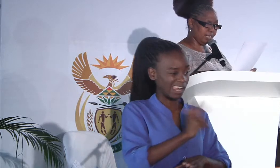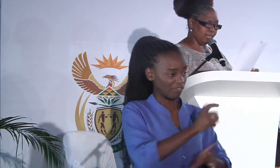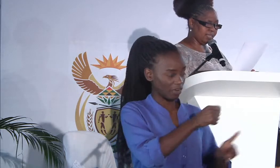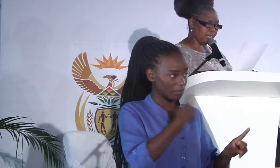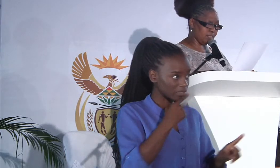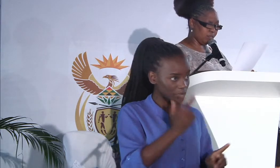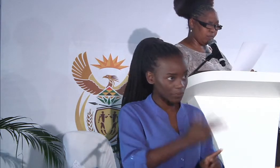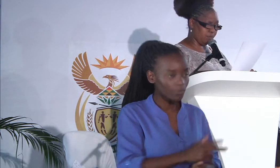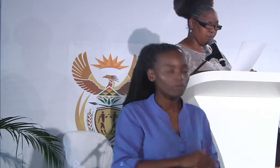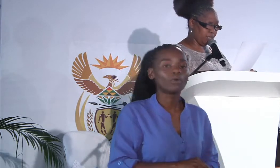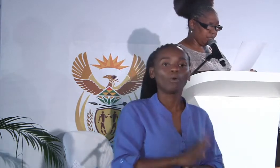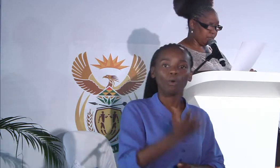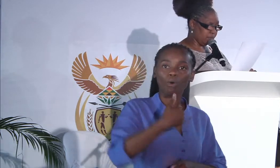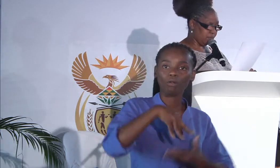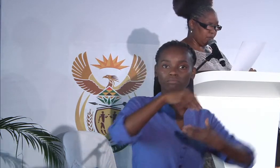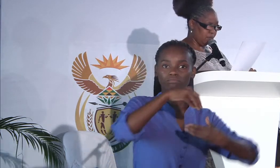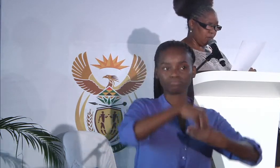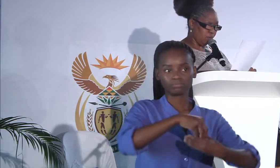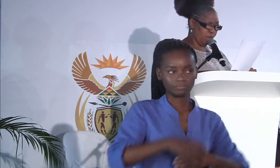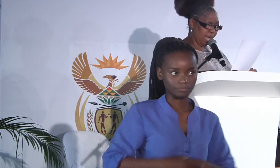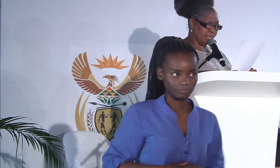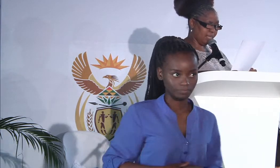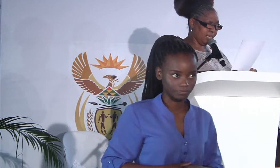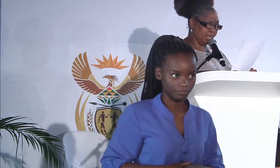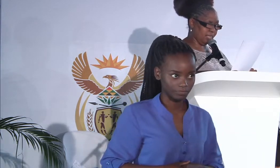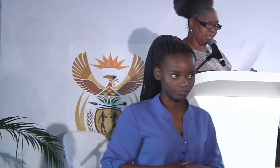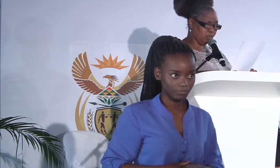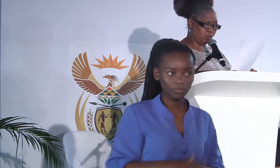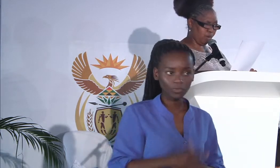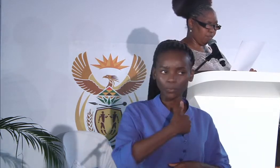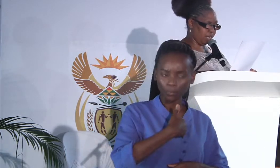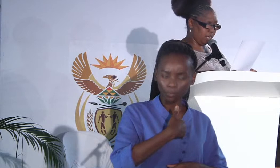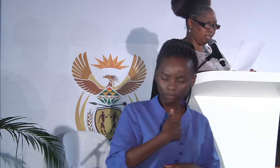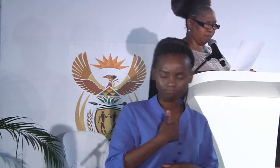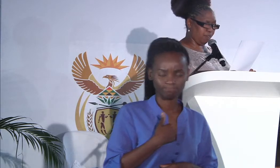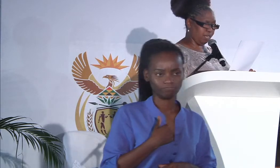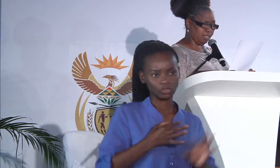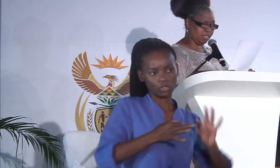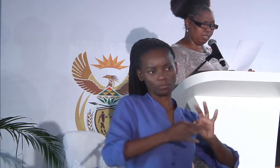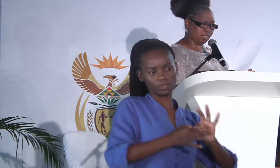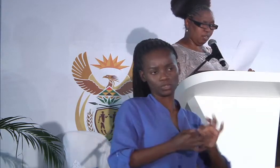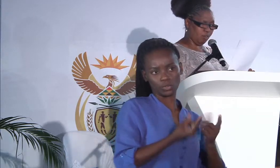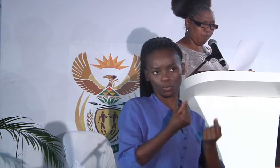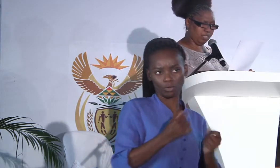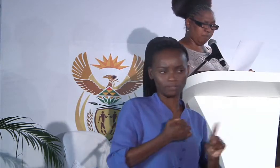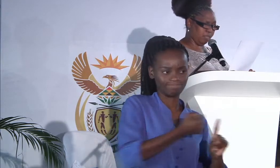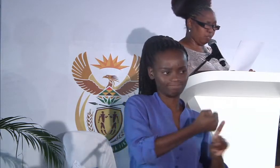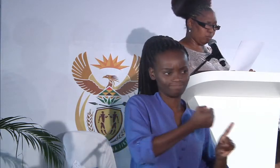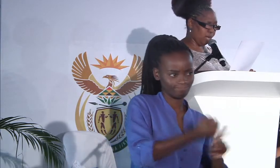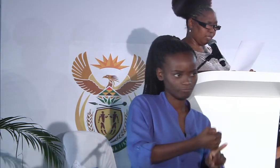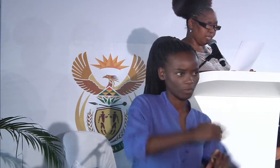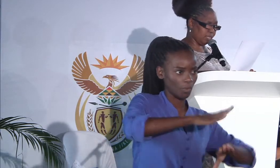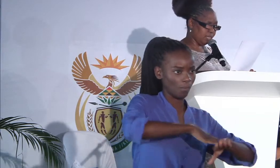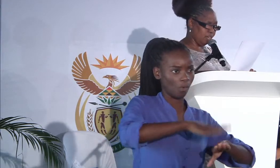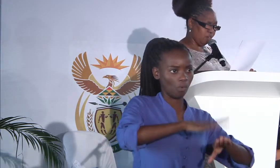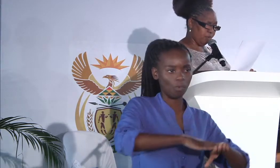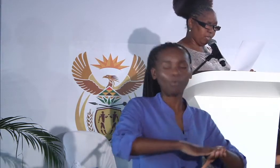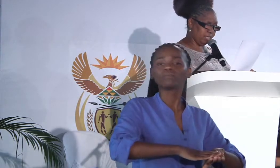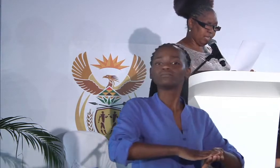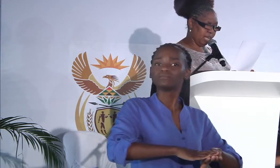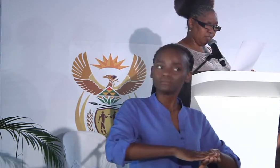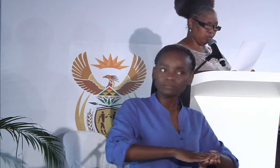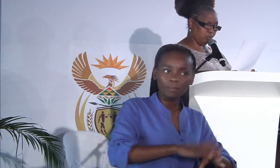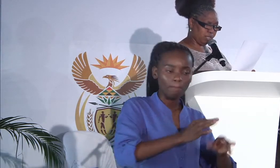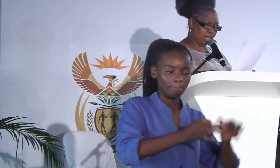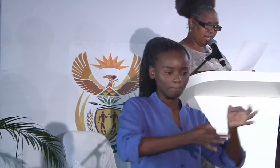real sense of the word. We are dedicated to advocating for increased commitment to address